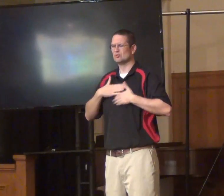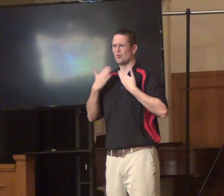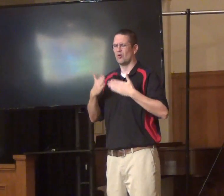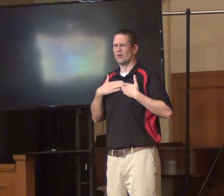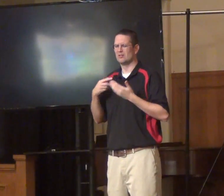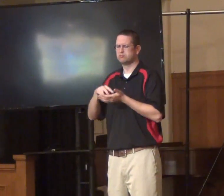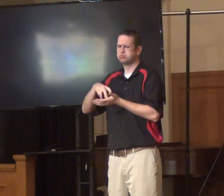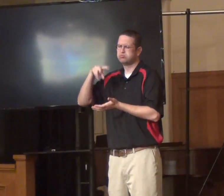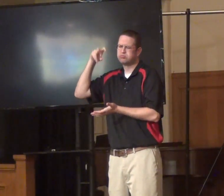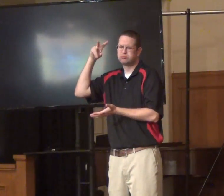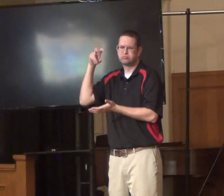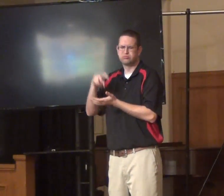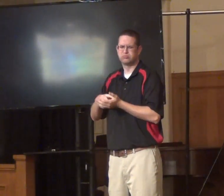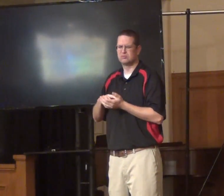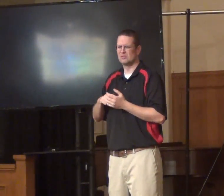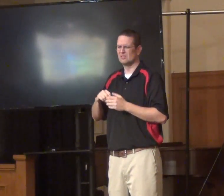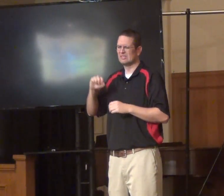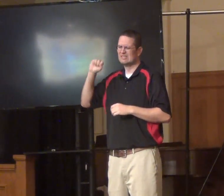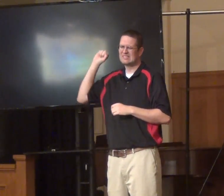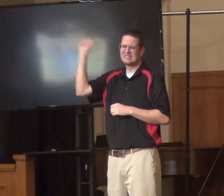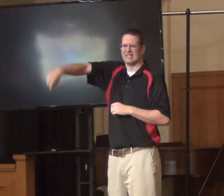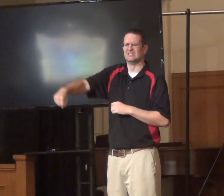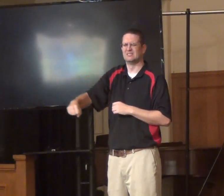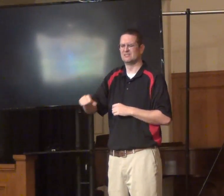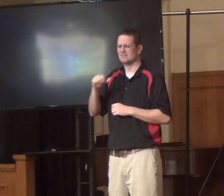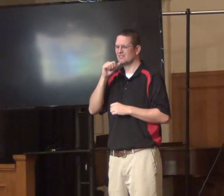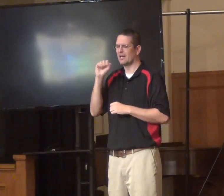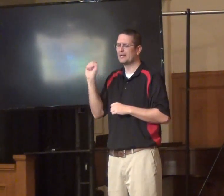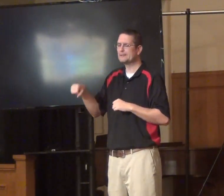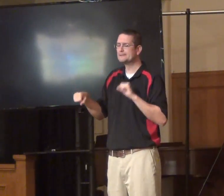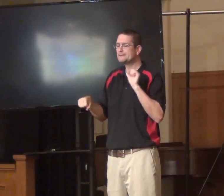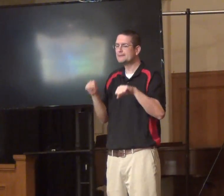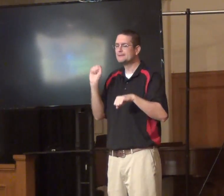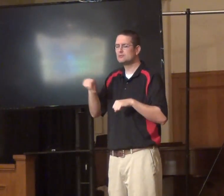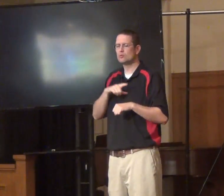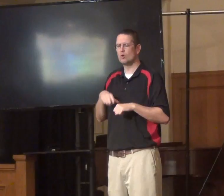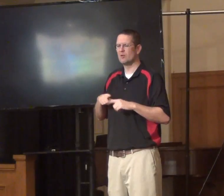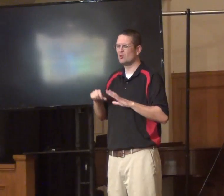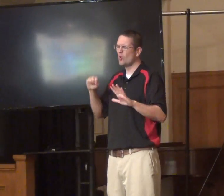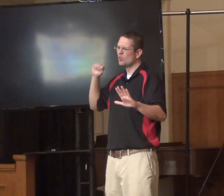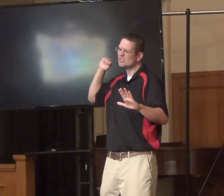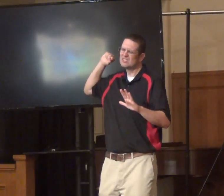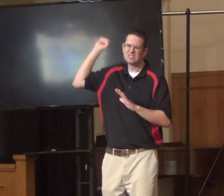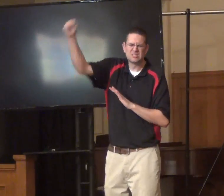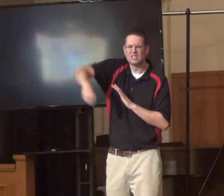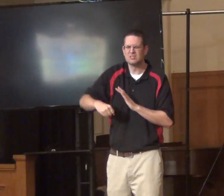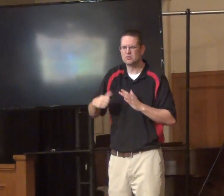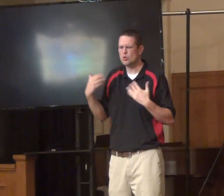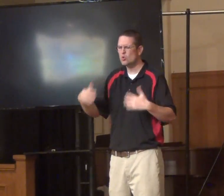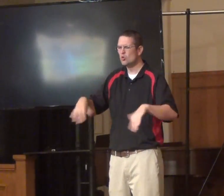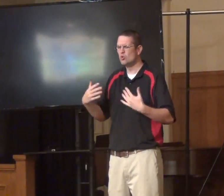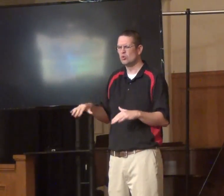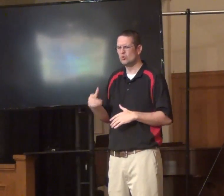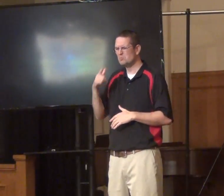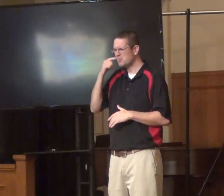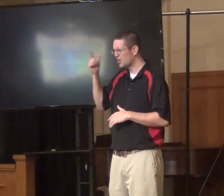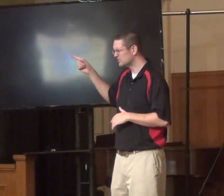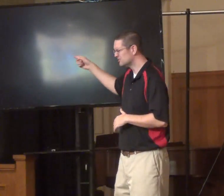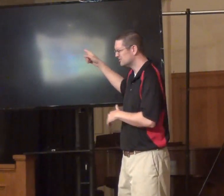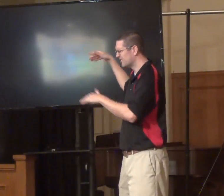what Jesus gives me is joy. Yes, Lord. Not just a little yes, yes, but yes. Yes,